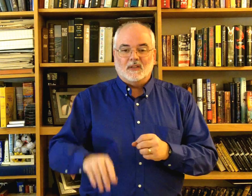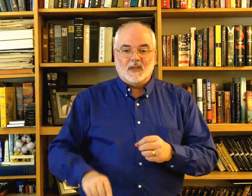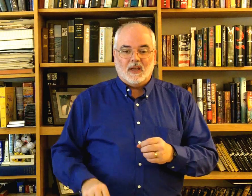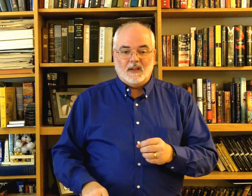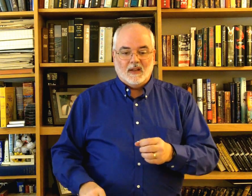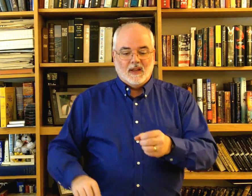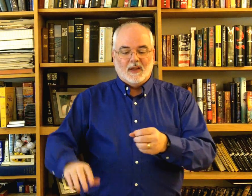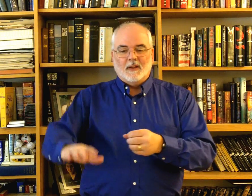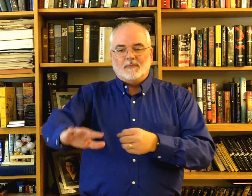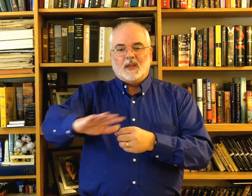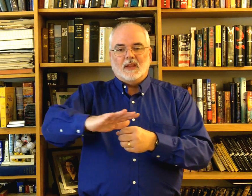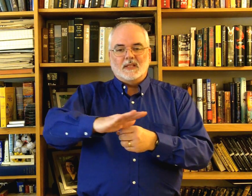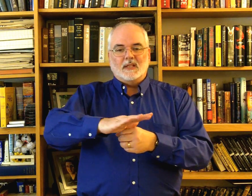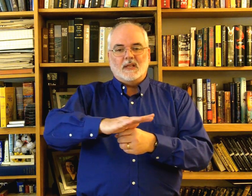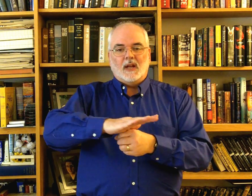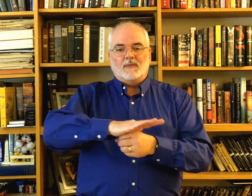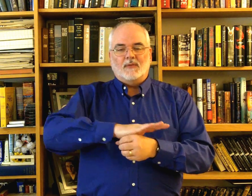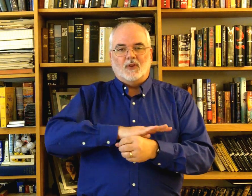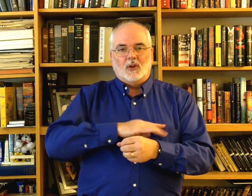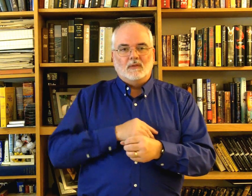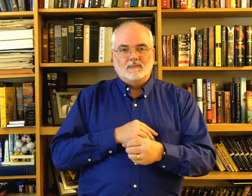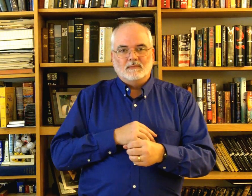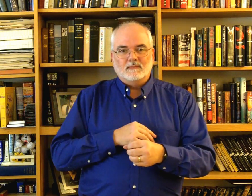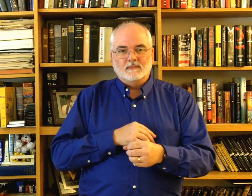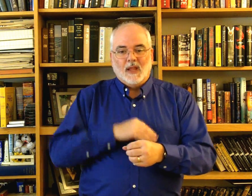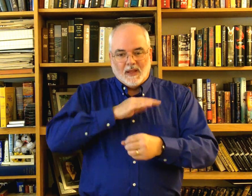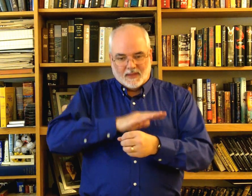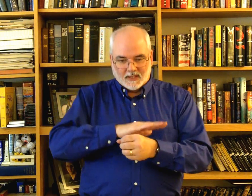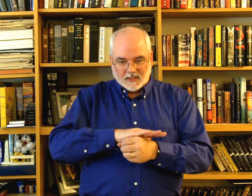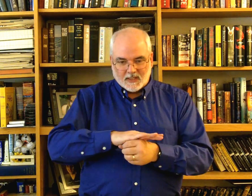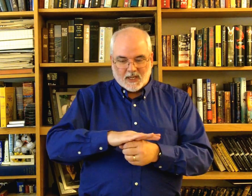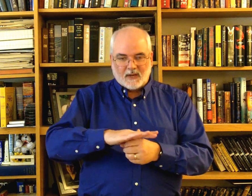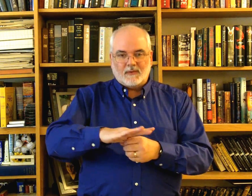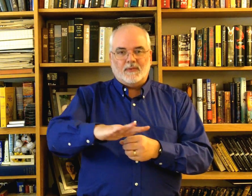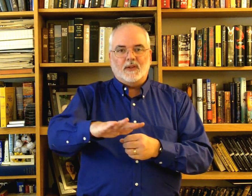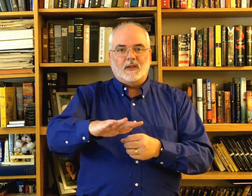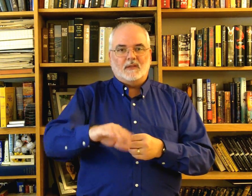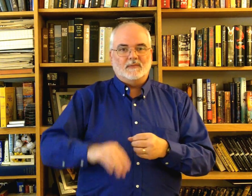Okay? This is the sign for full. This is the sign for fill.